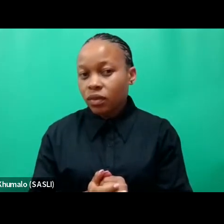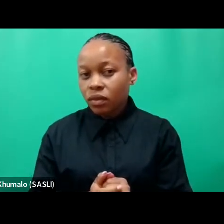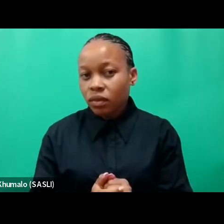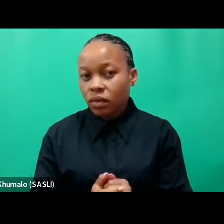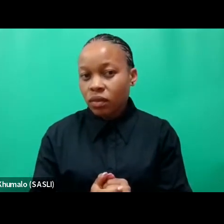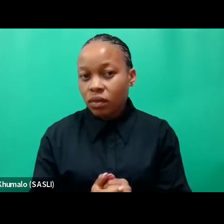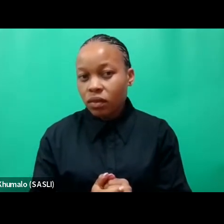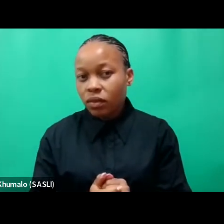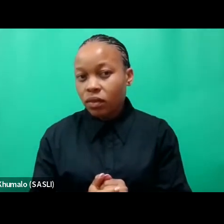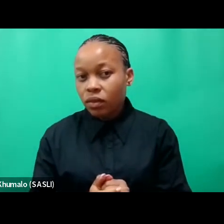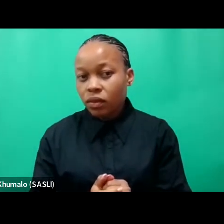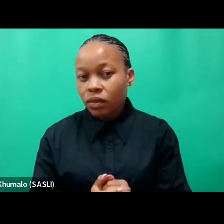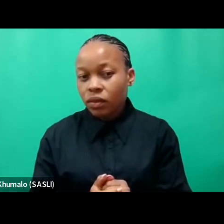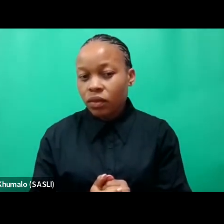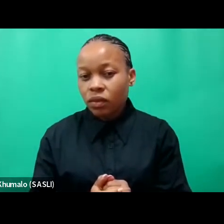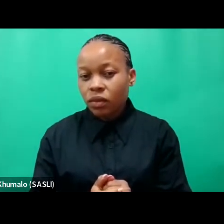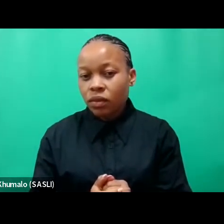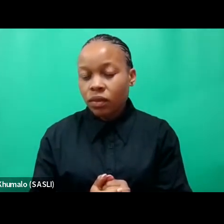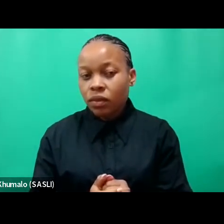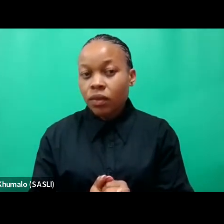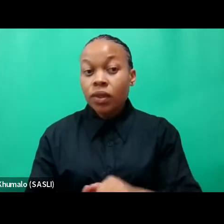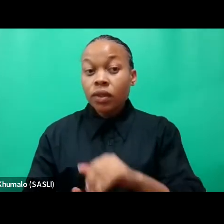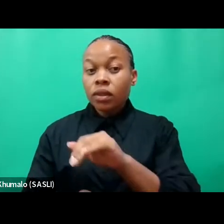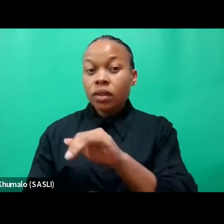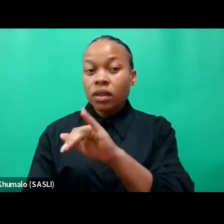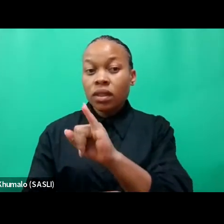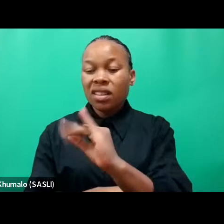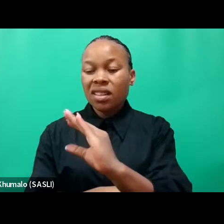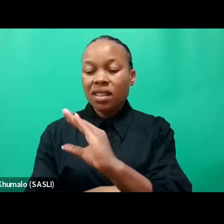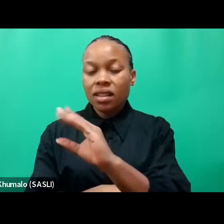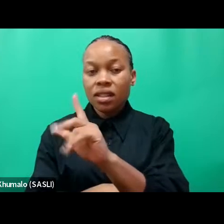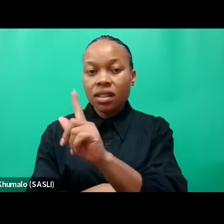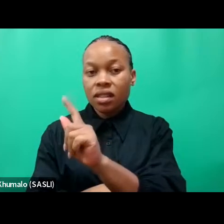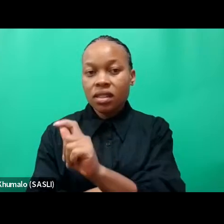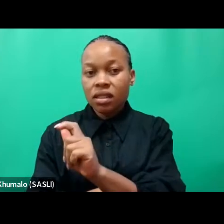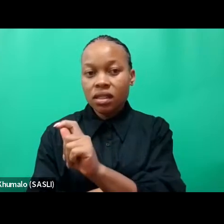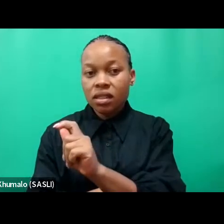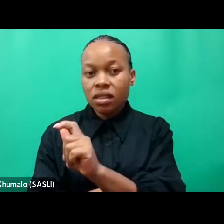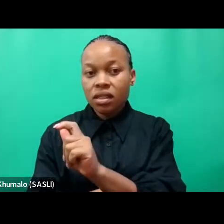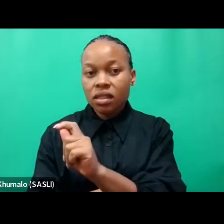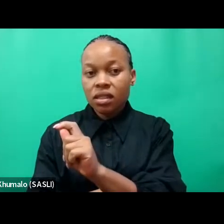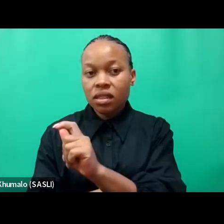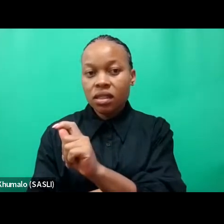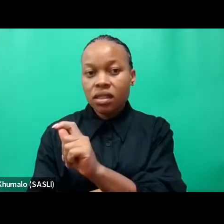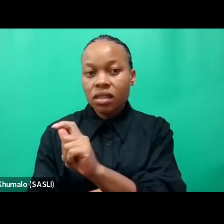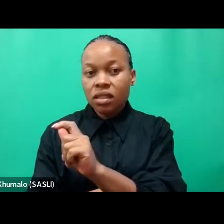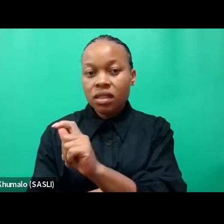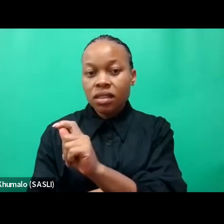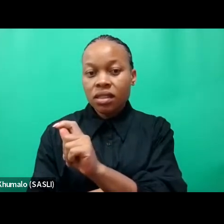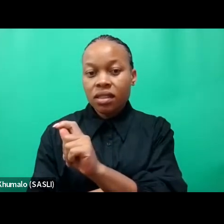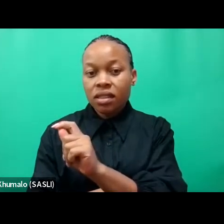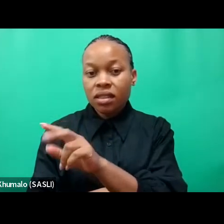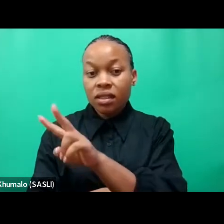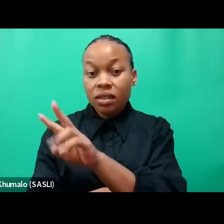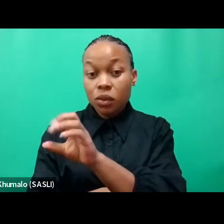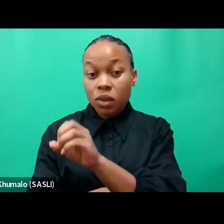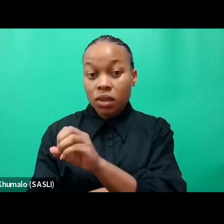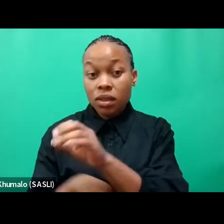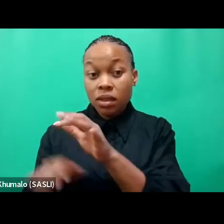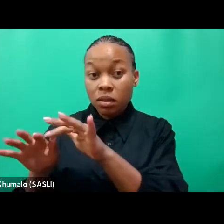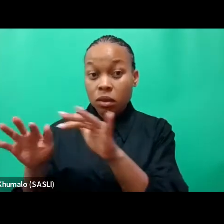this ICT training. And from the ICT training, even the NGO sector people say